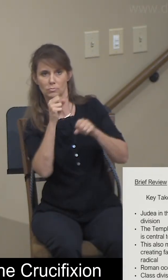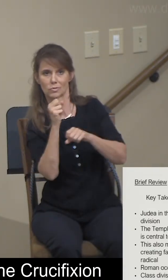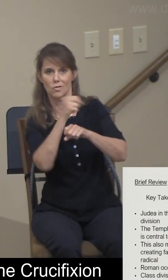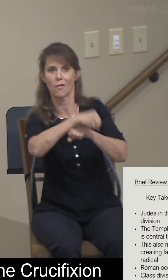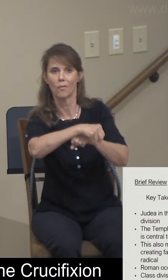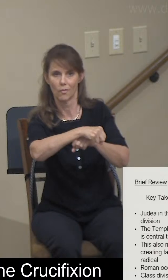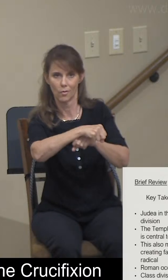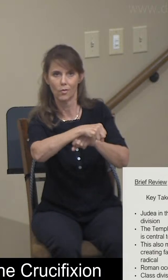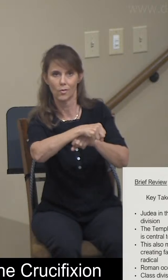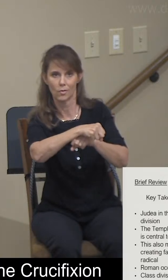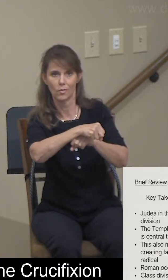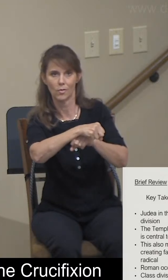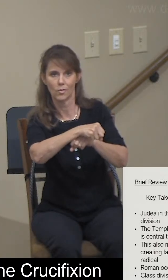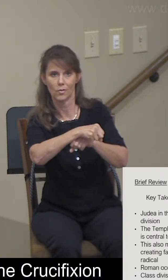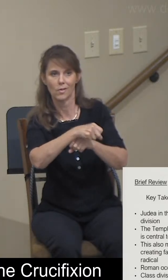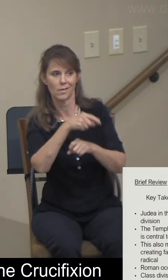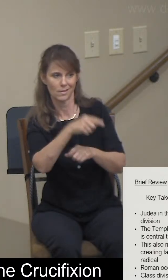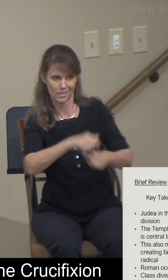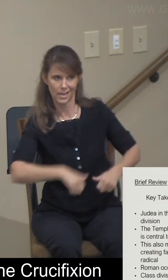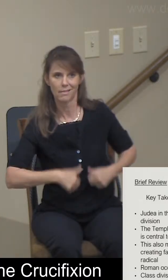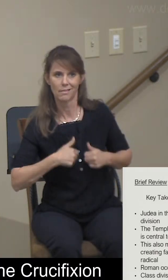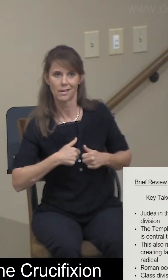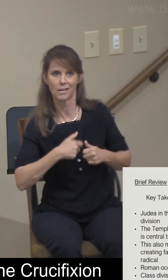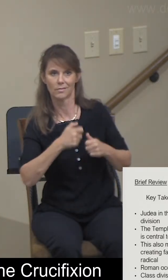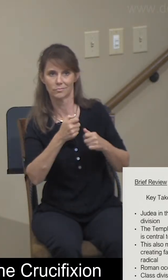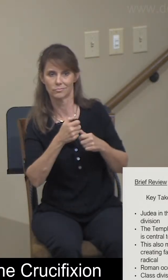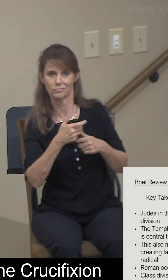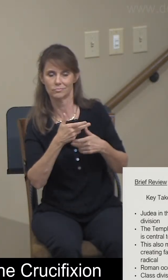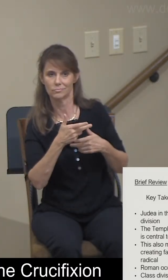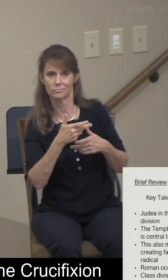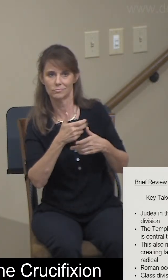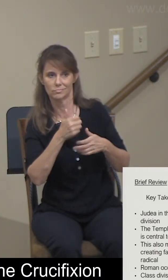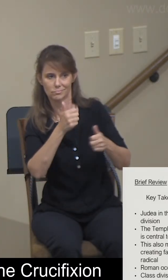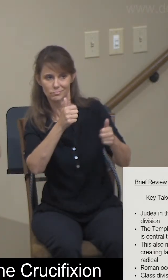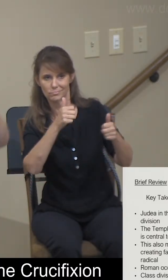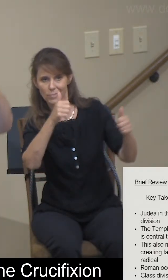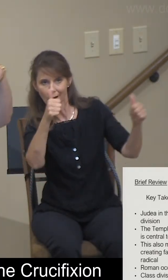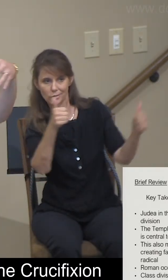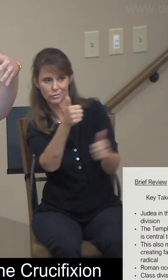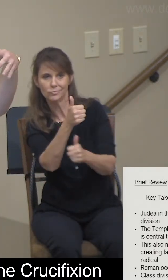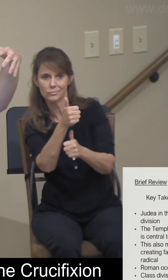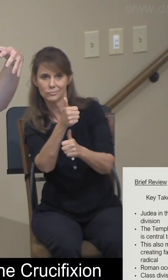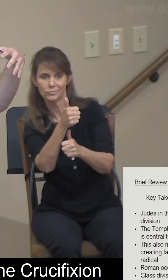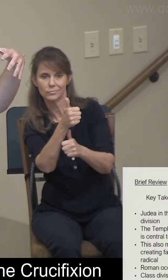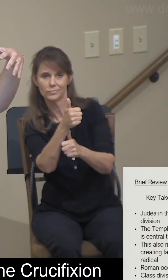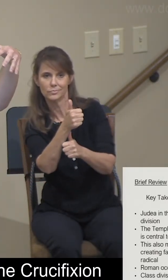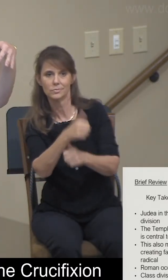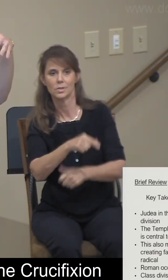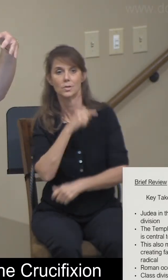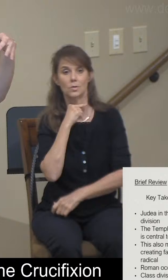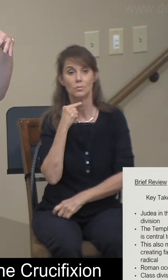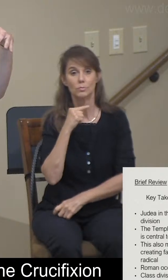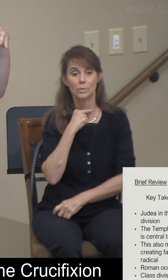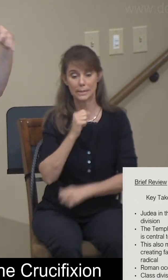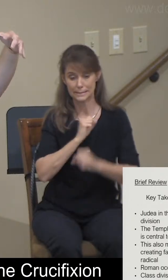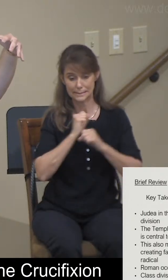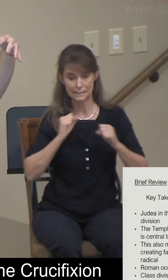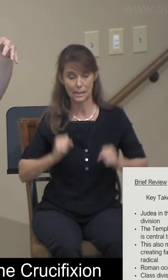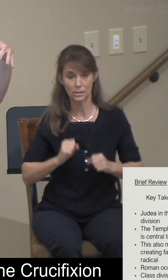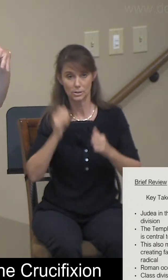of Jews, as does class division. That these define life, from the priests and the Sadducees, who are the top,